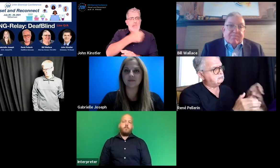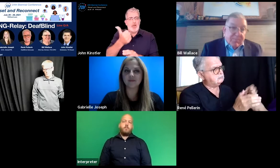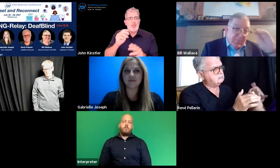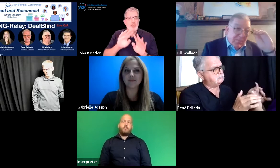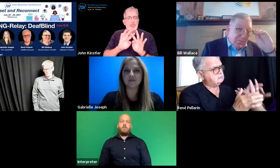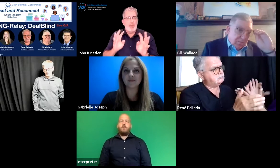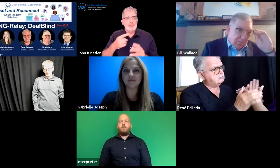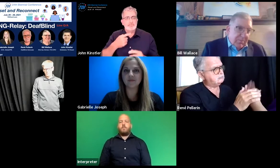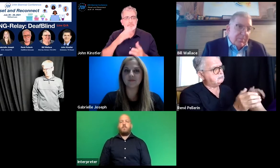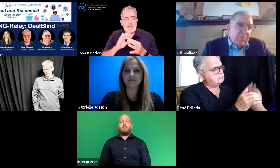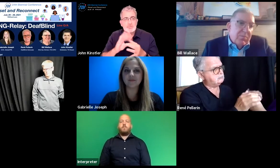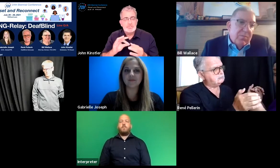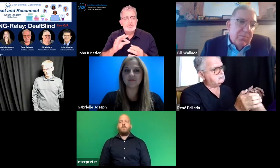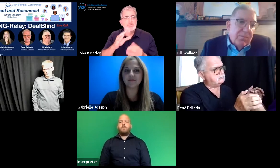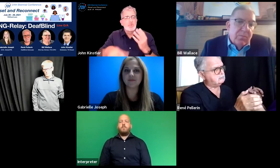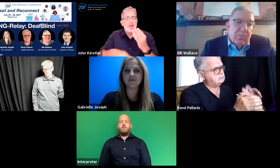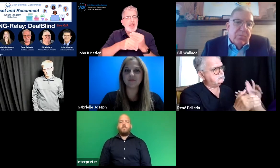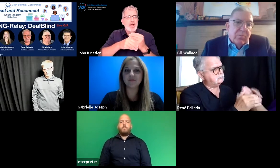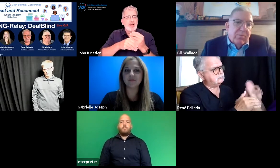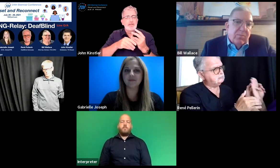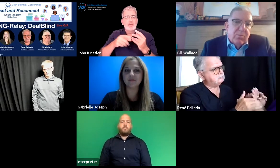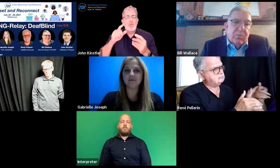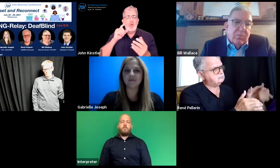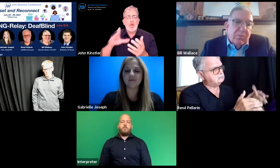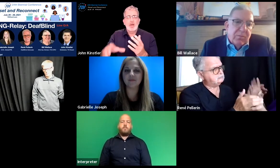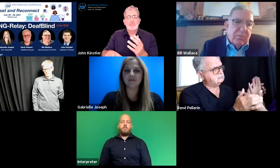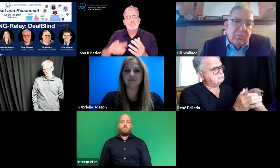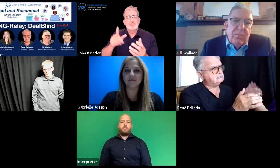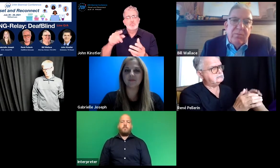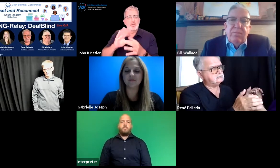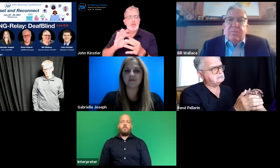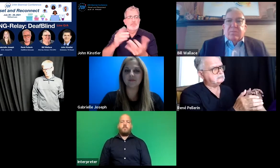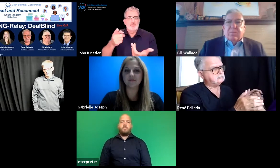comments to any previous comments